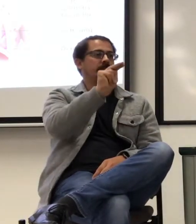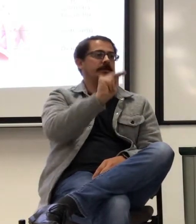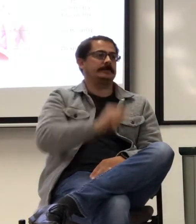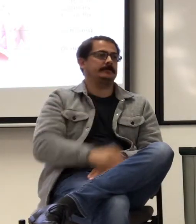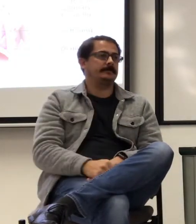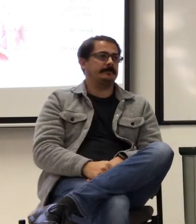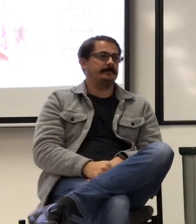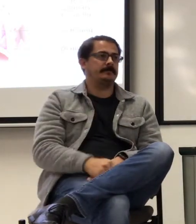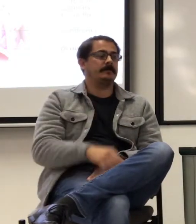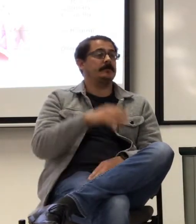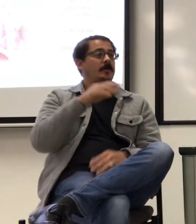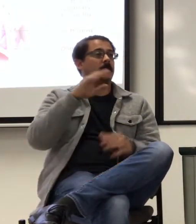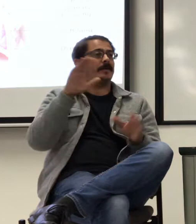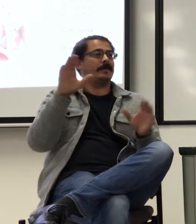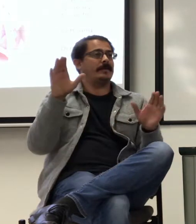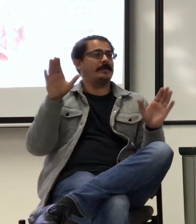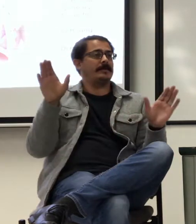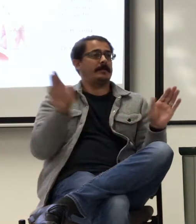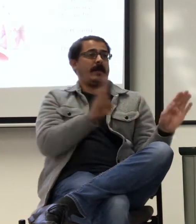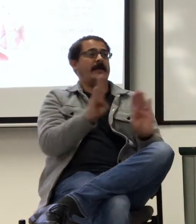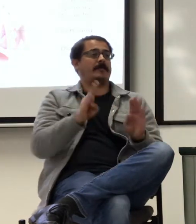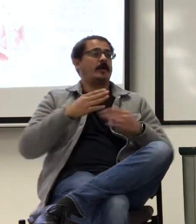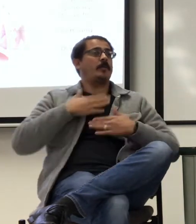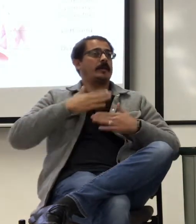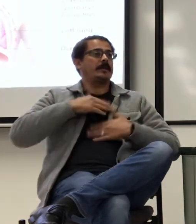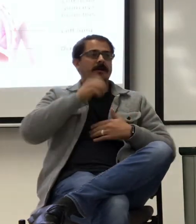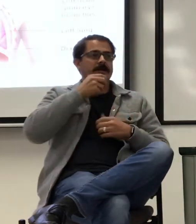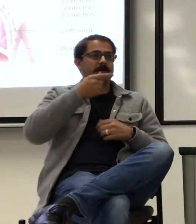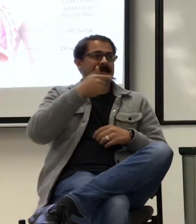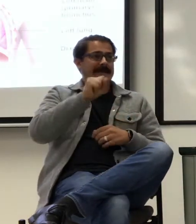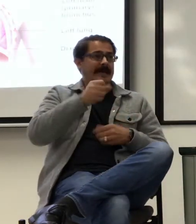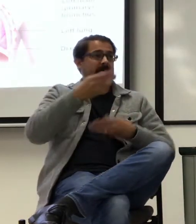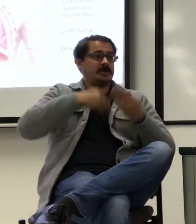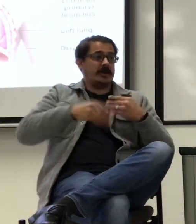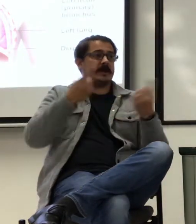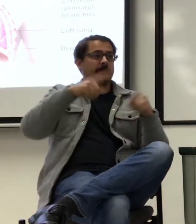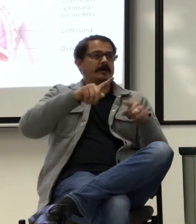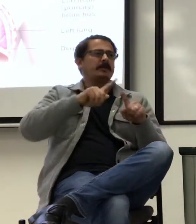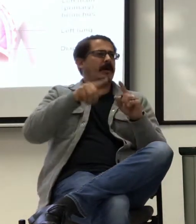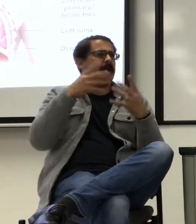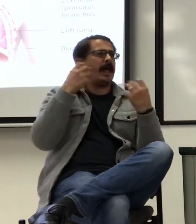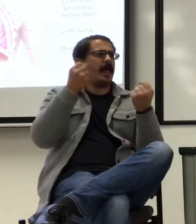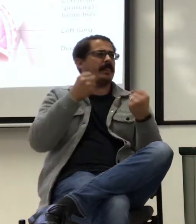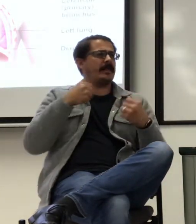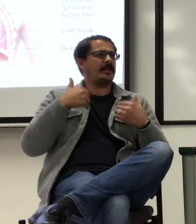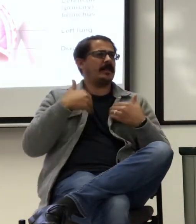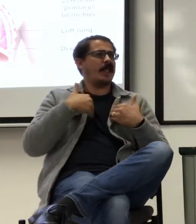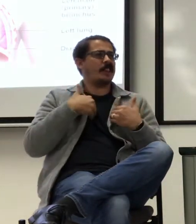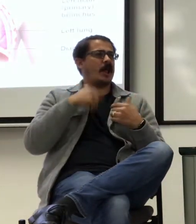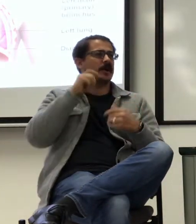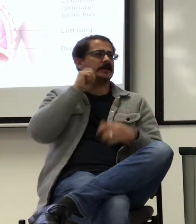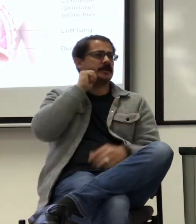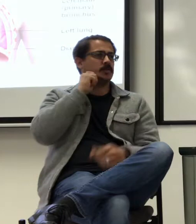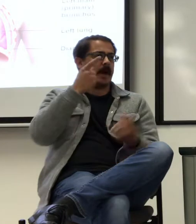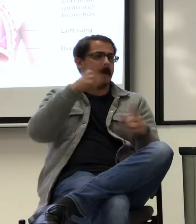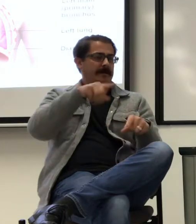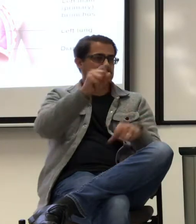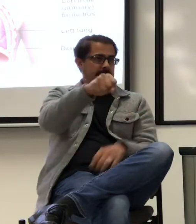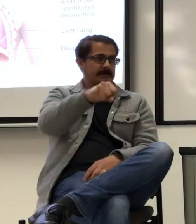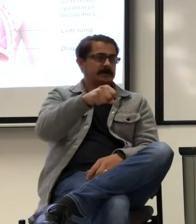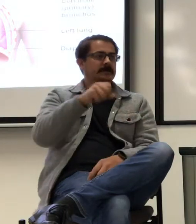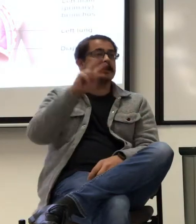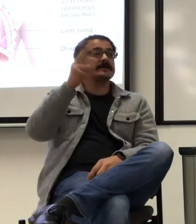So the act of breathing doesn't mean gas exchange is occurring, although in healthy lung tissue it is. So the second function is